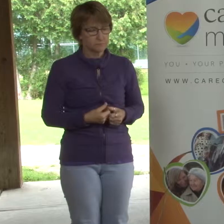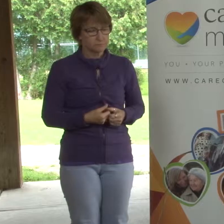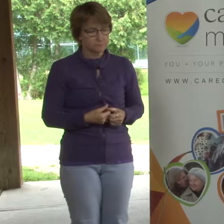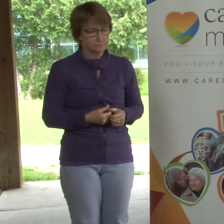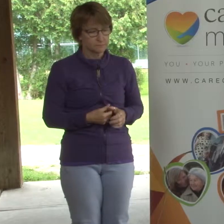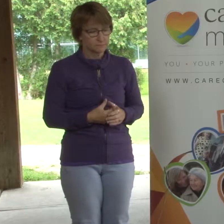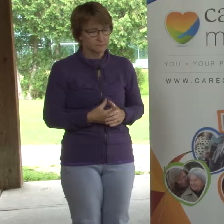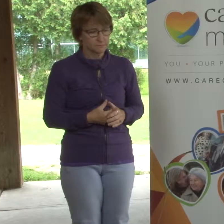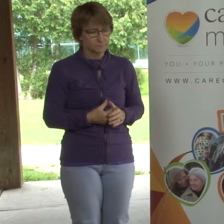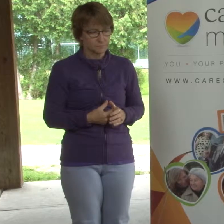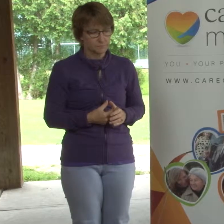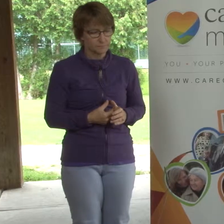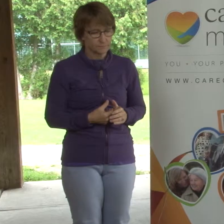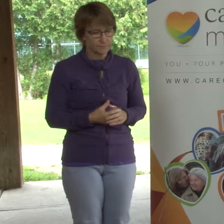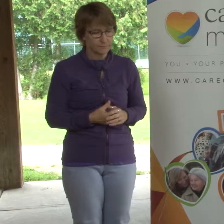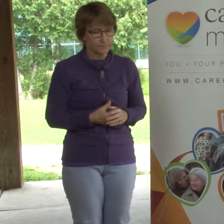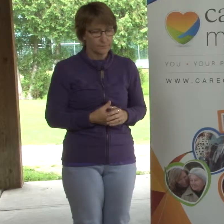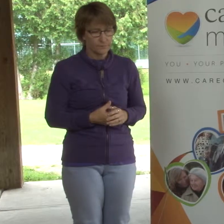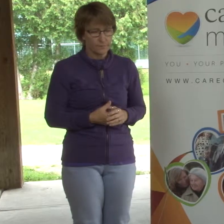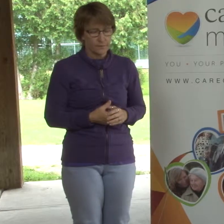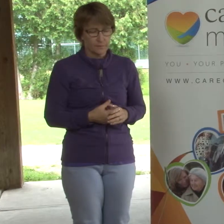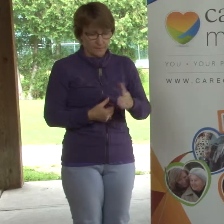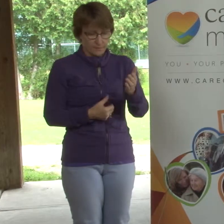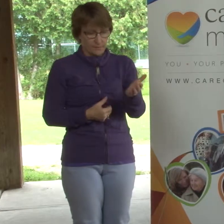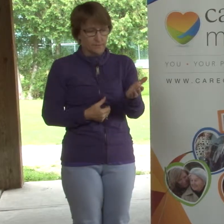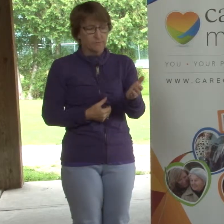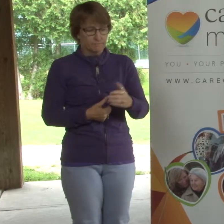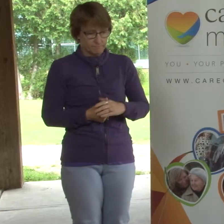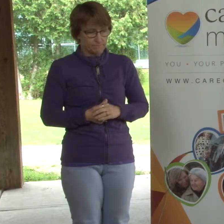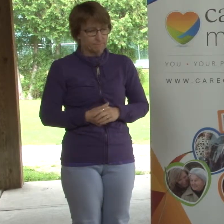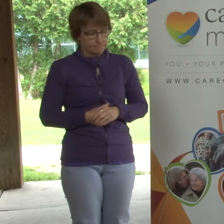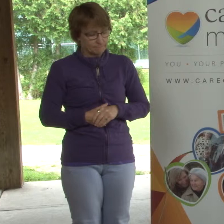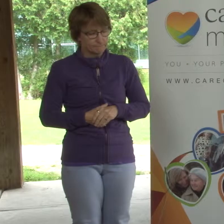take the plant by the roots and lift out. So here,